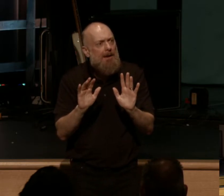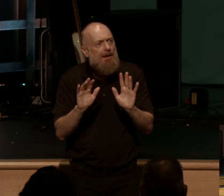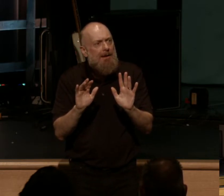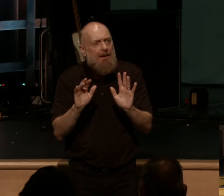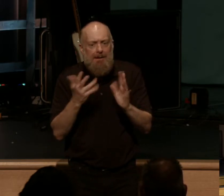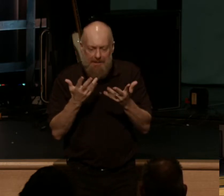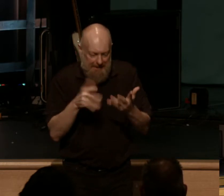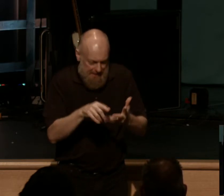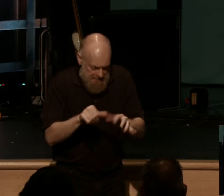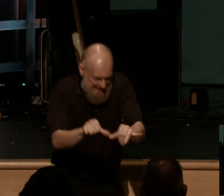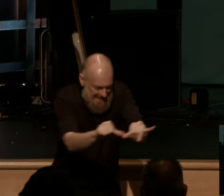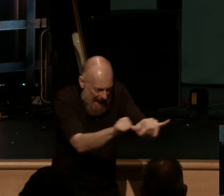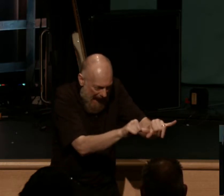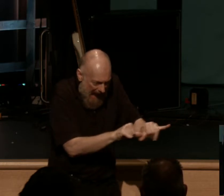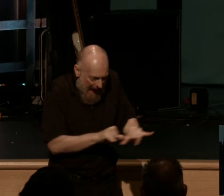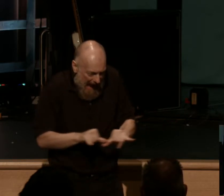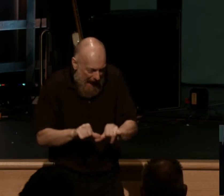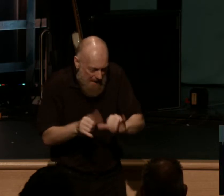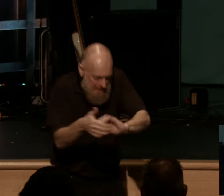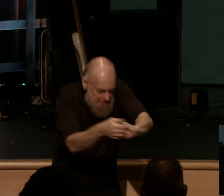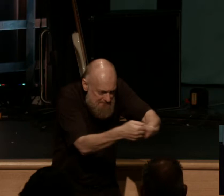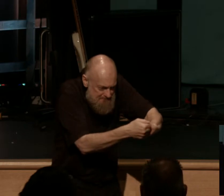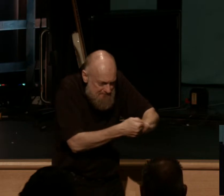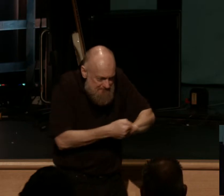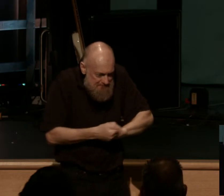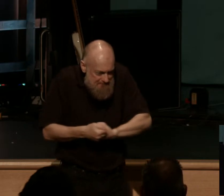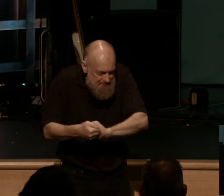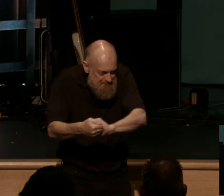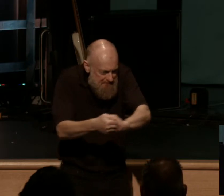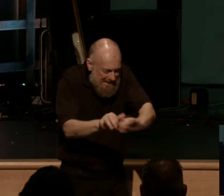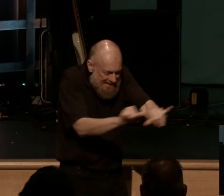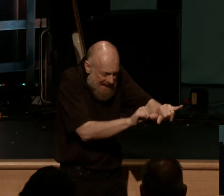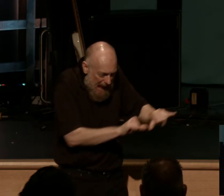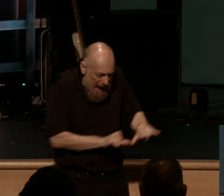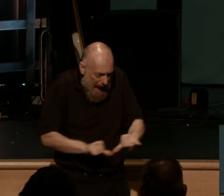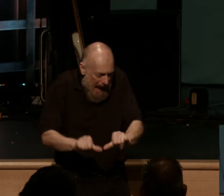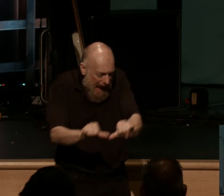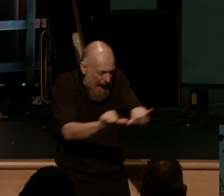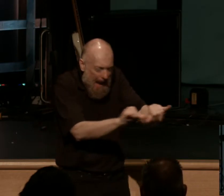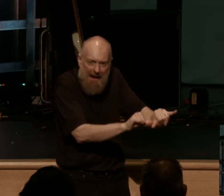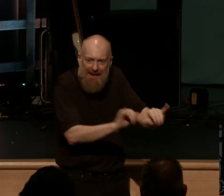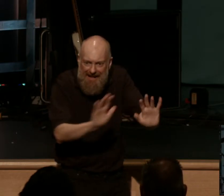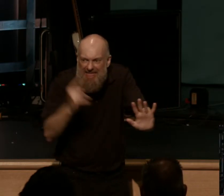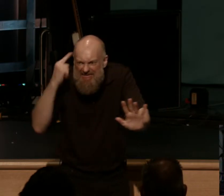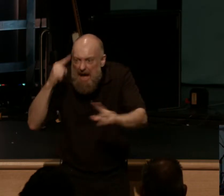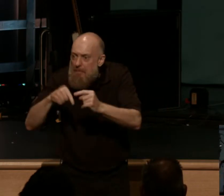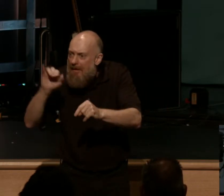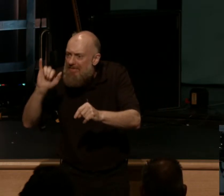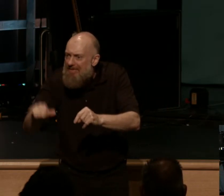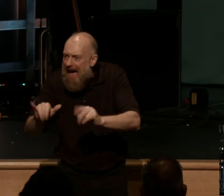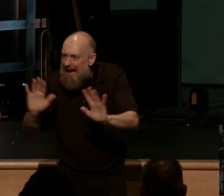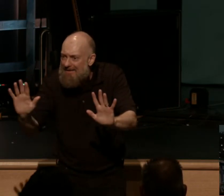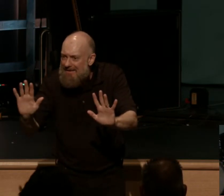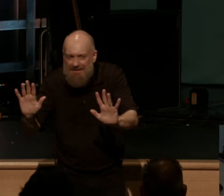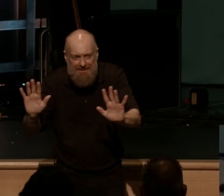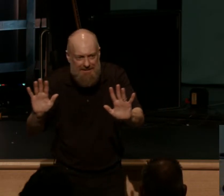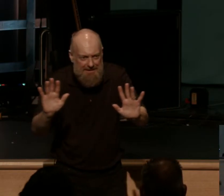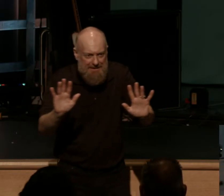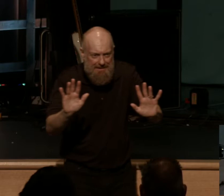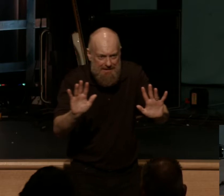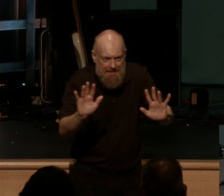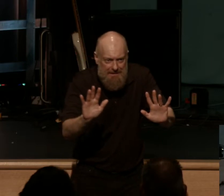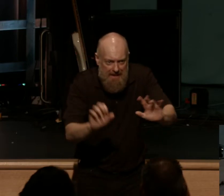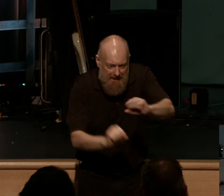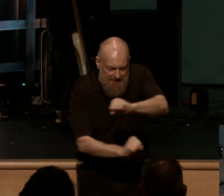common. What we share in common. Now think about that. At its most foundational spiritual